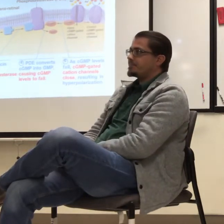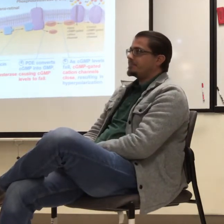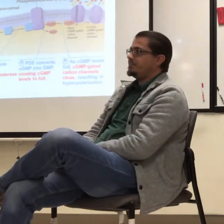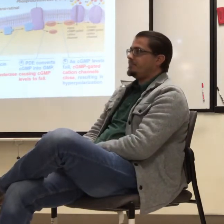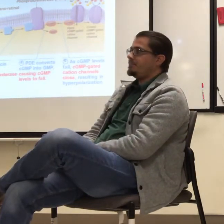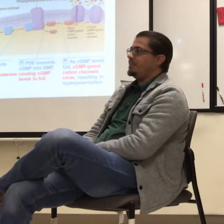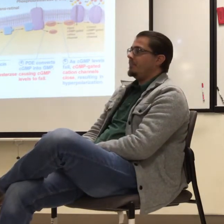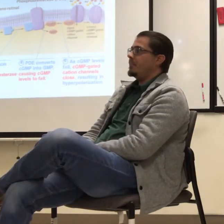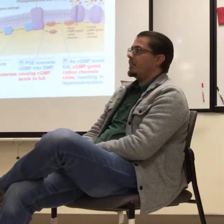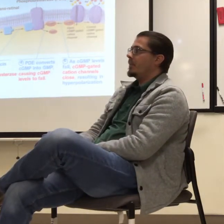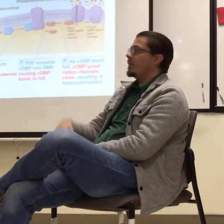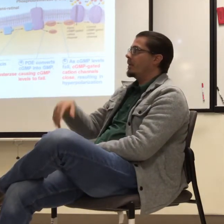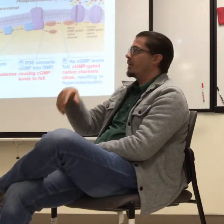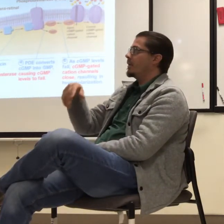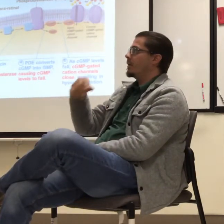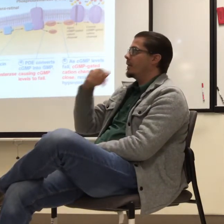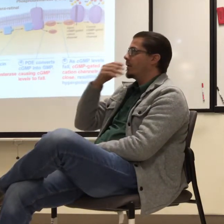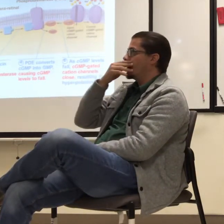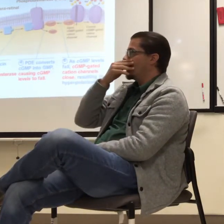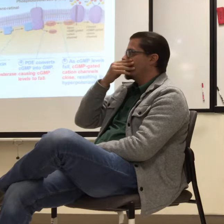So PDE is a molecule.